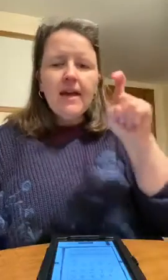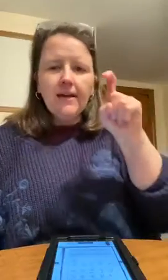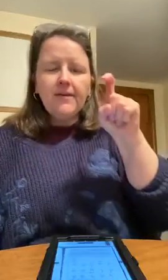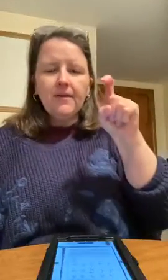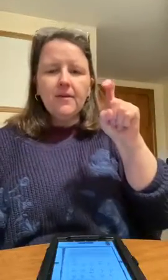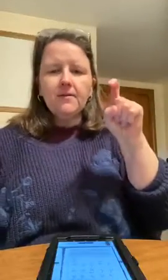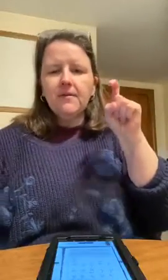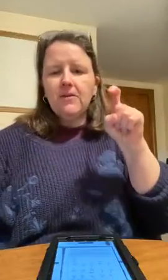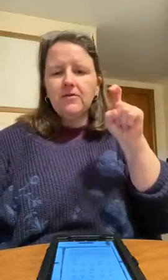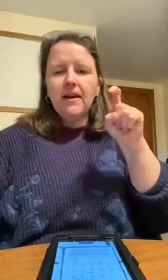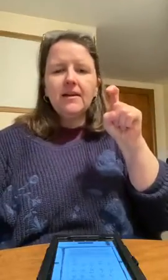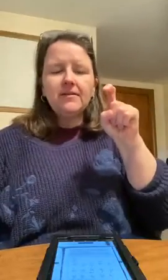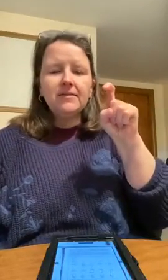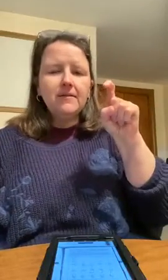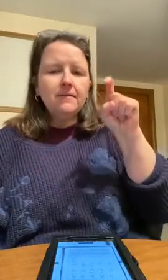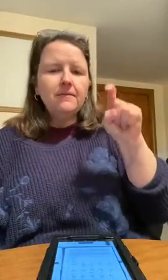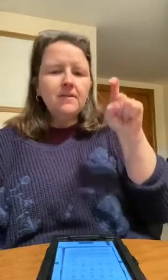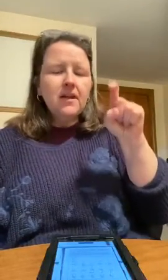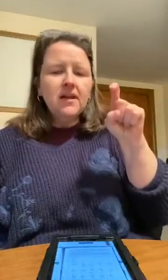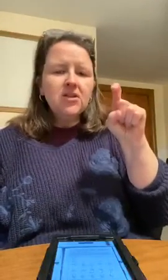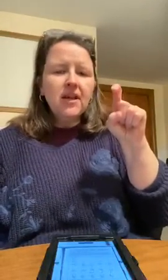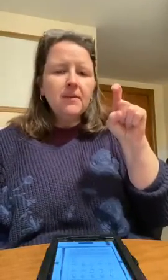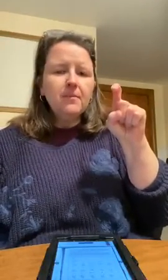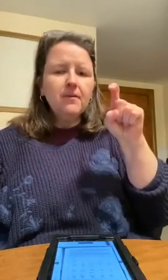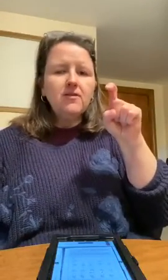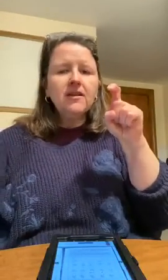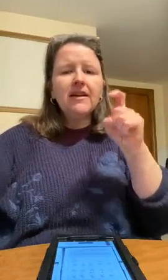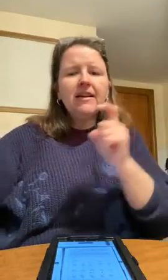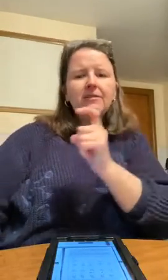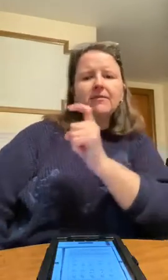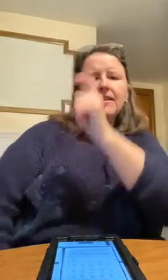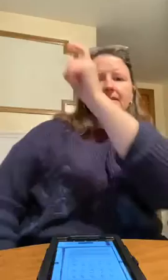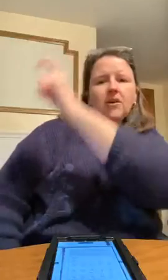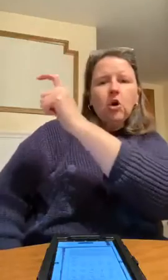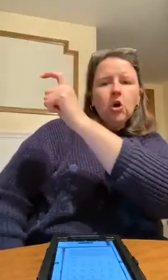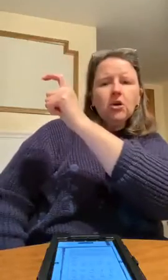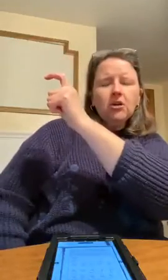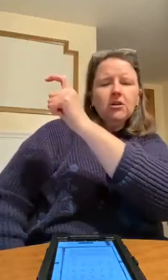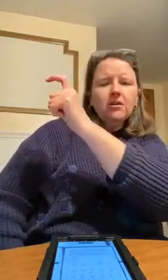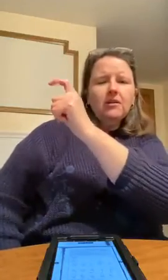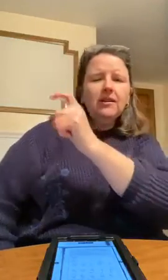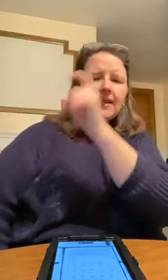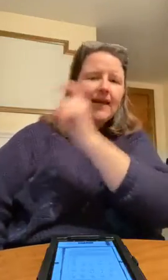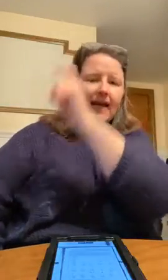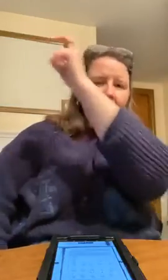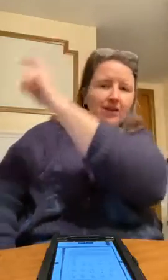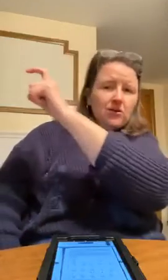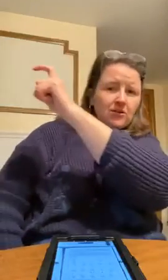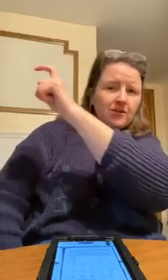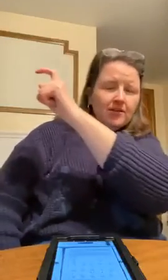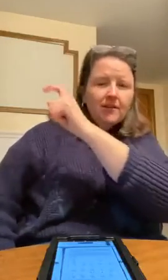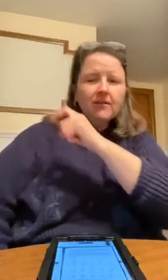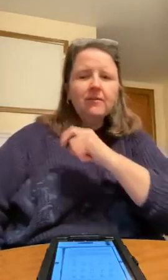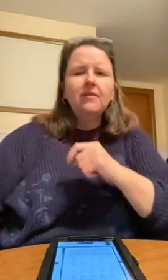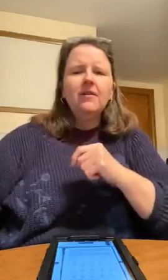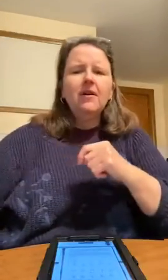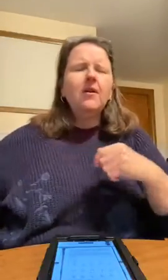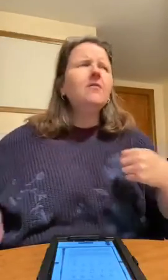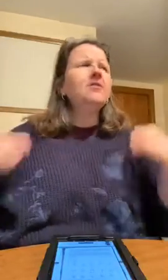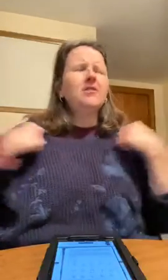X, so there's your X hand shape, and you can kind of use that as like a hook, kind of like a hanger, oh, just, put